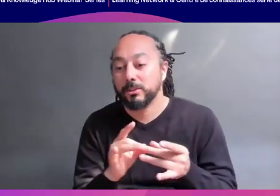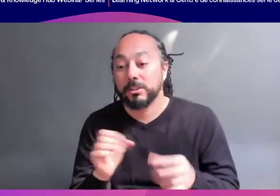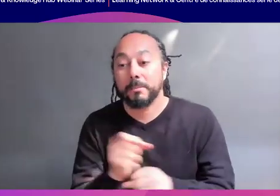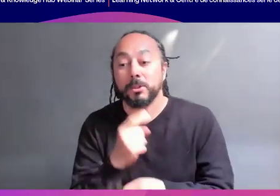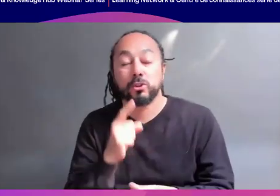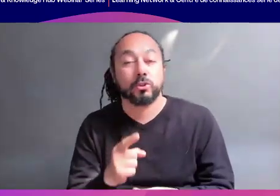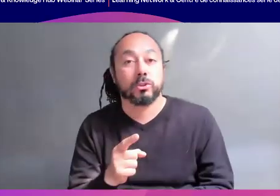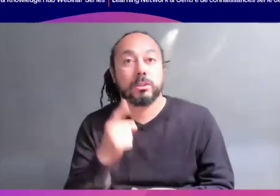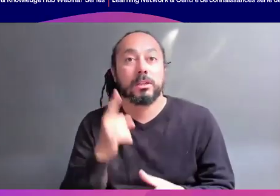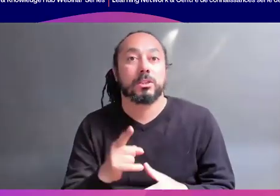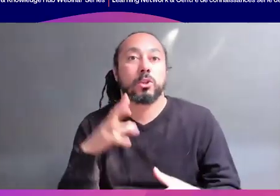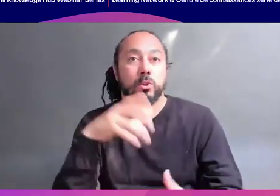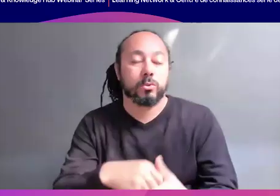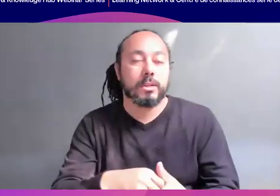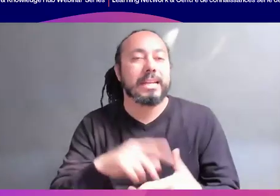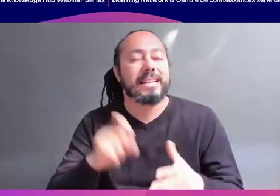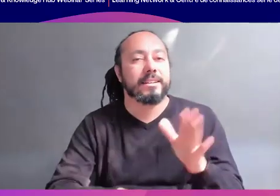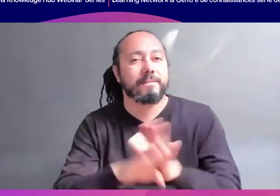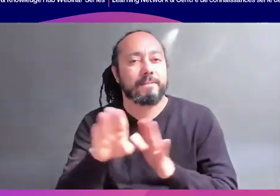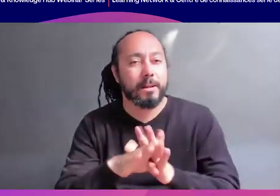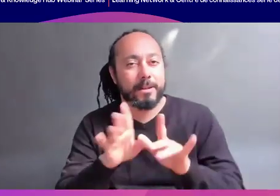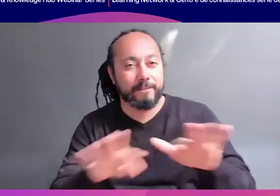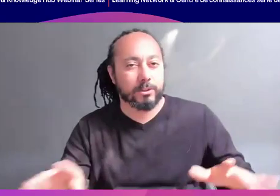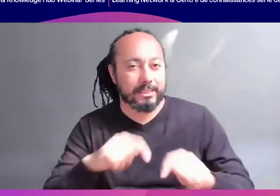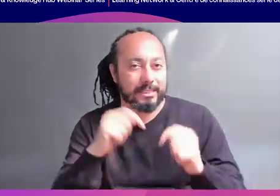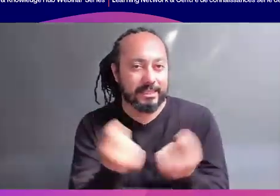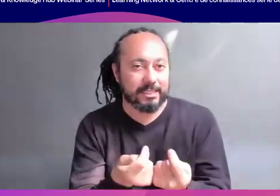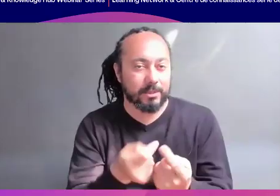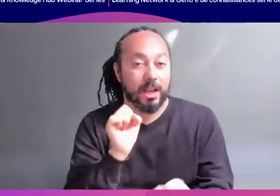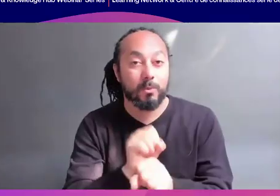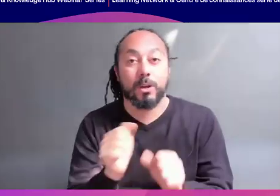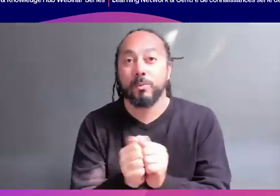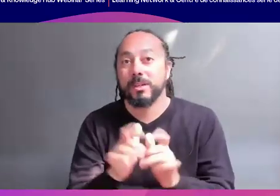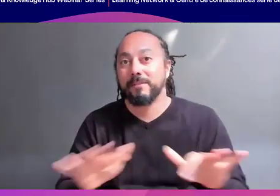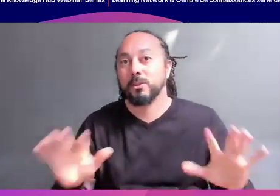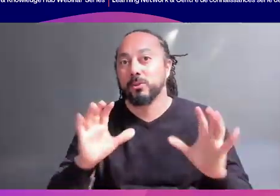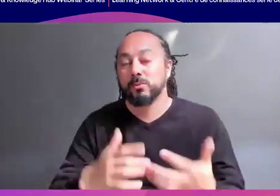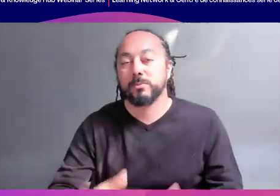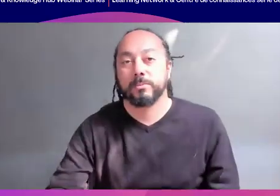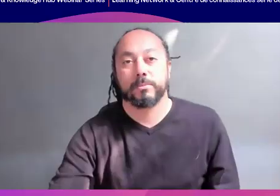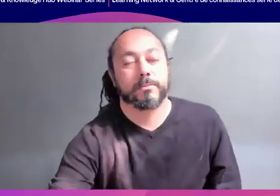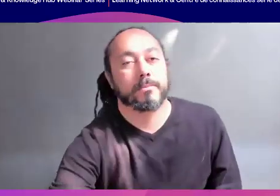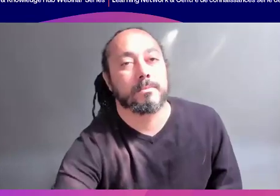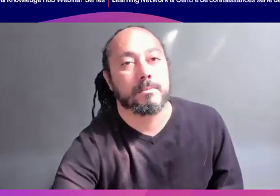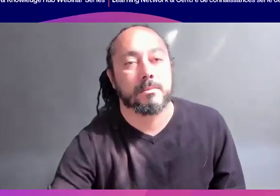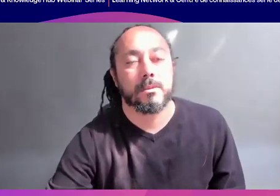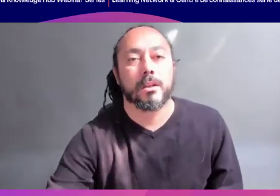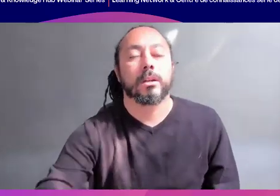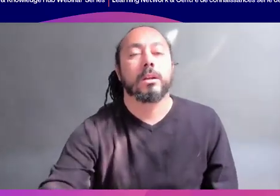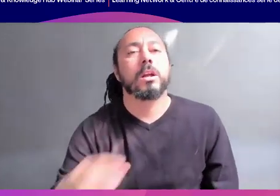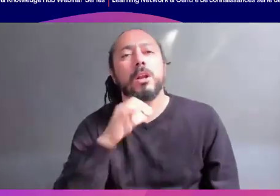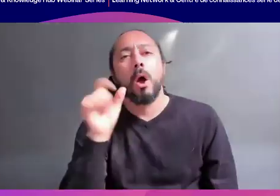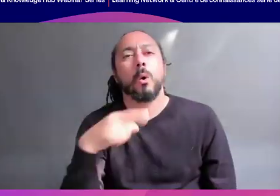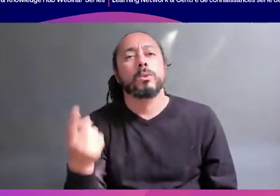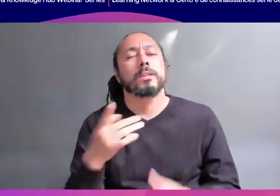need to build diverse development teams and then work closely with diverse groups, not just to co-create, but